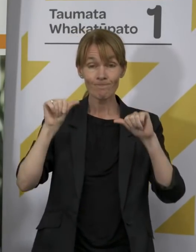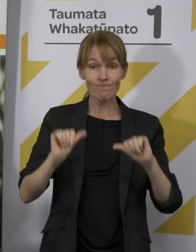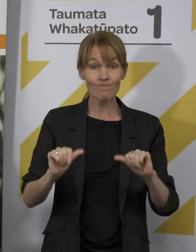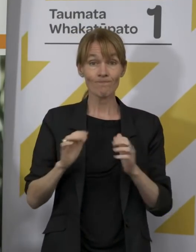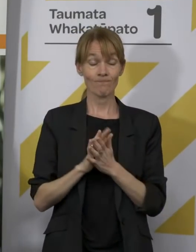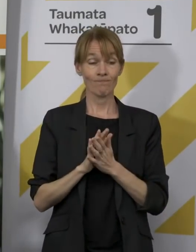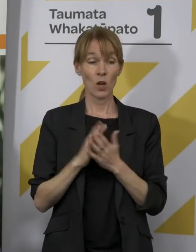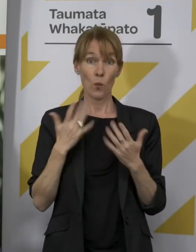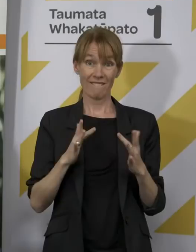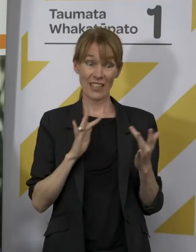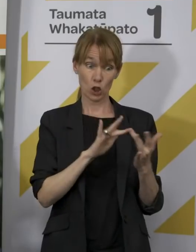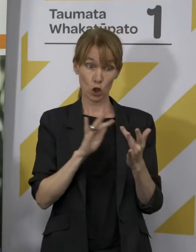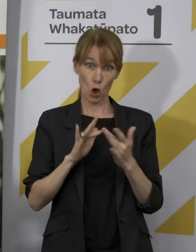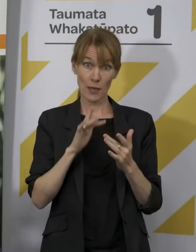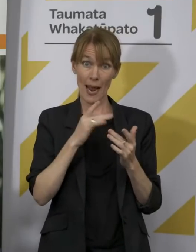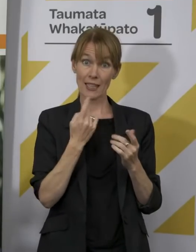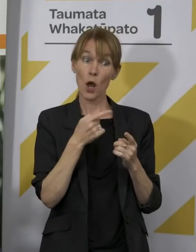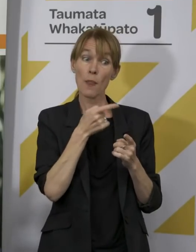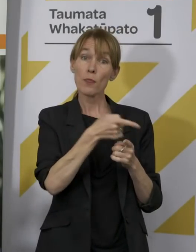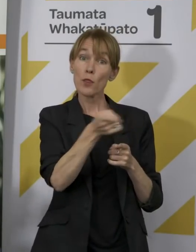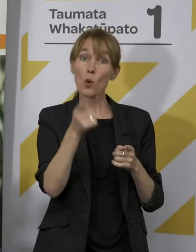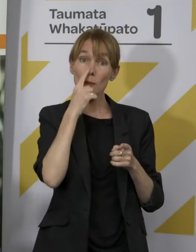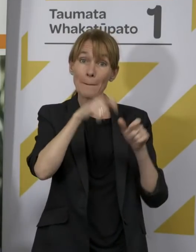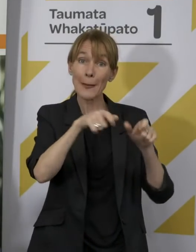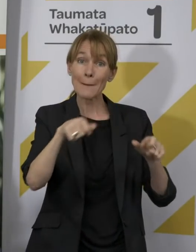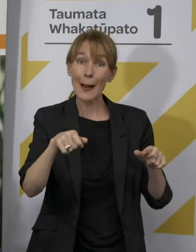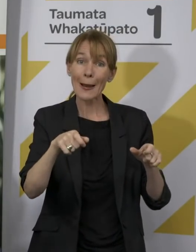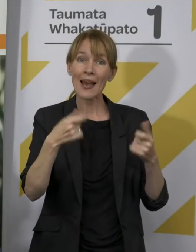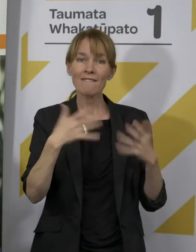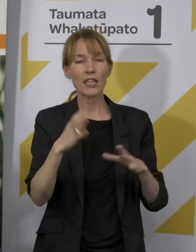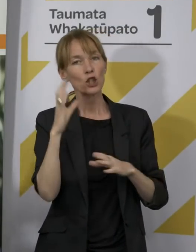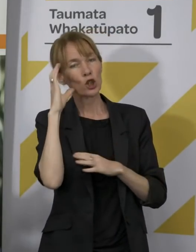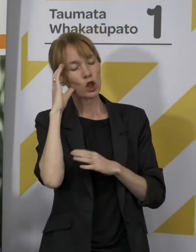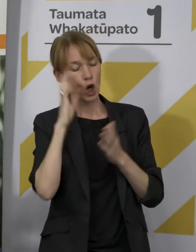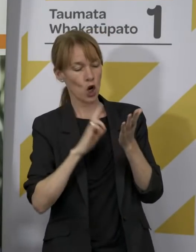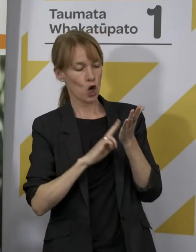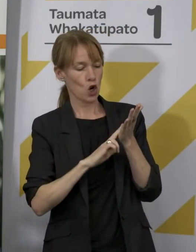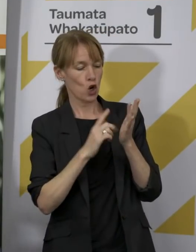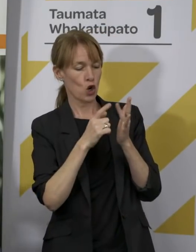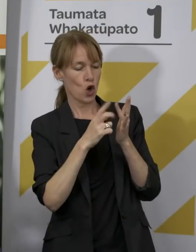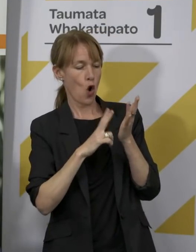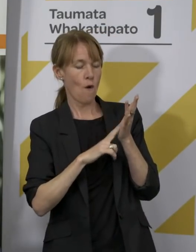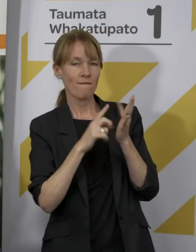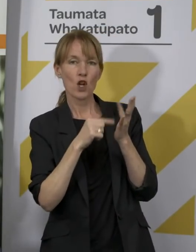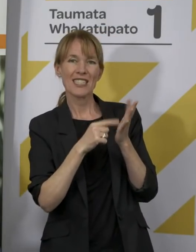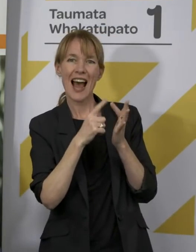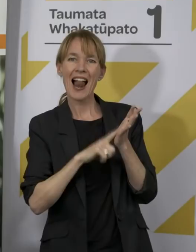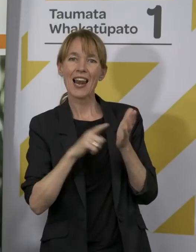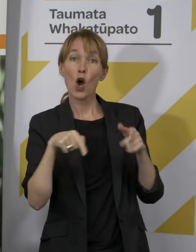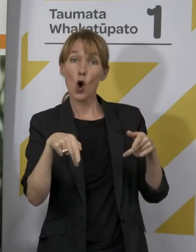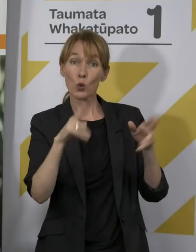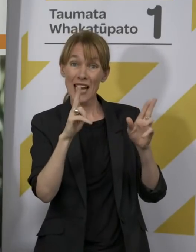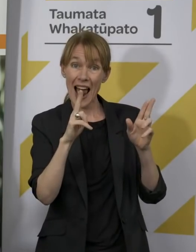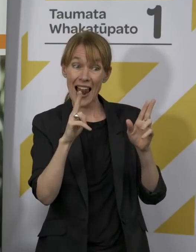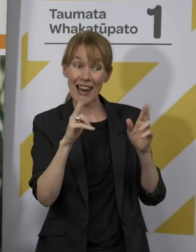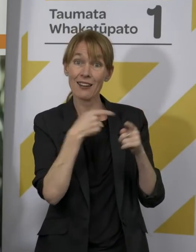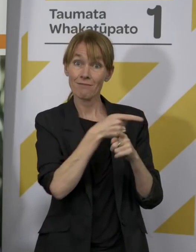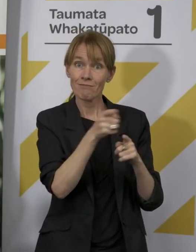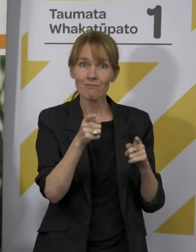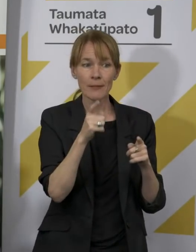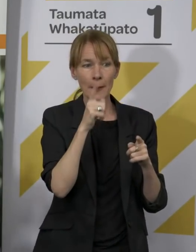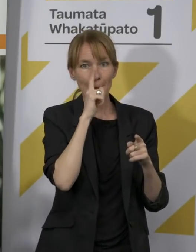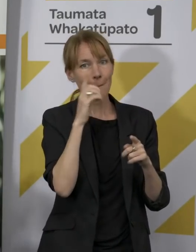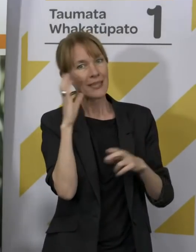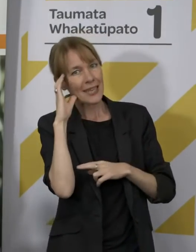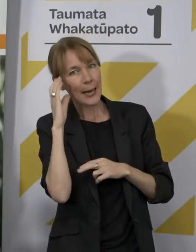up, of course, was anyone who had interaction through the Novotel. There were all the people who were there. They've all been tested. There were staff as